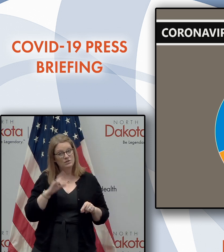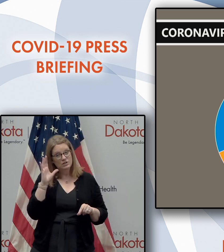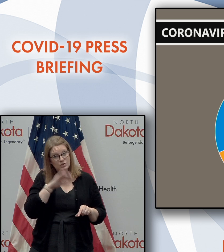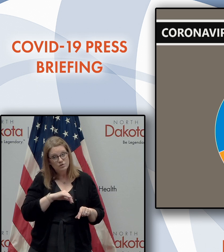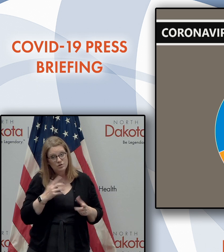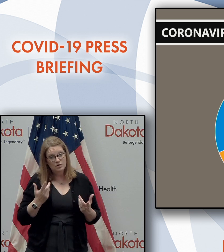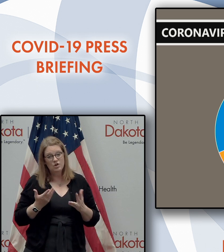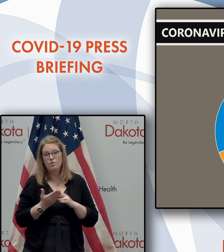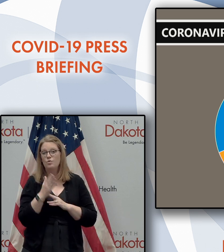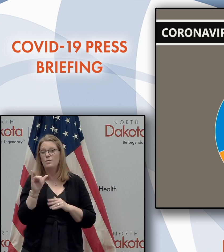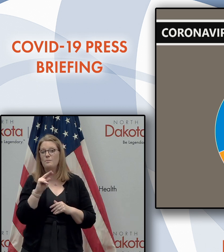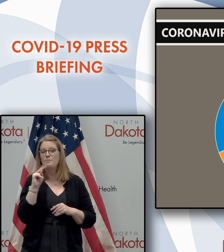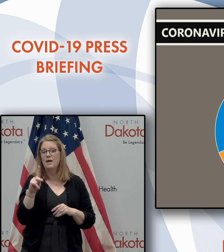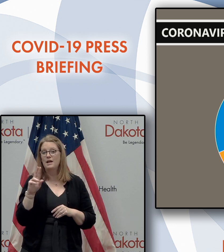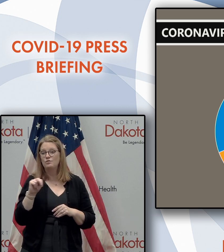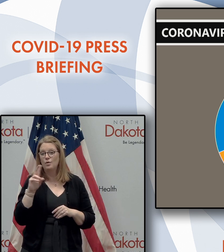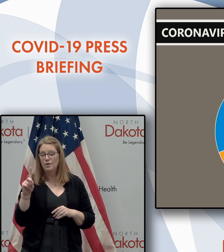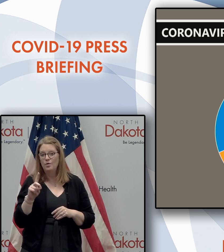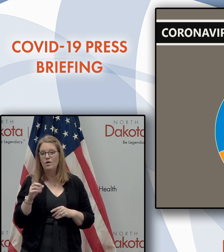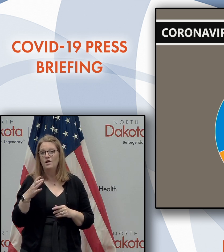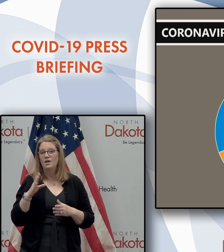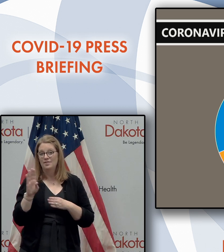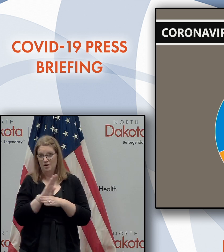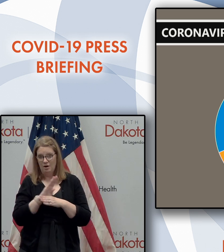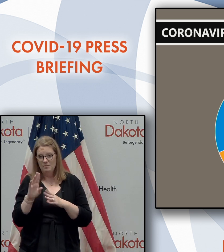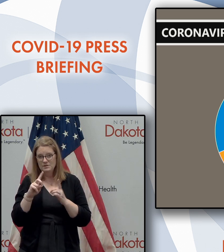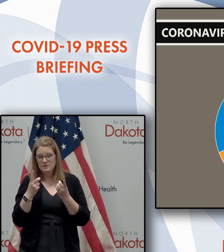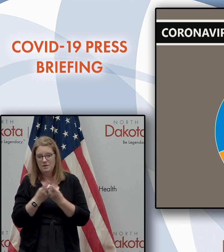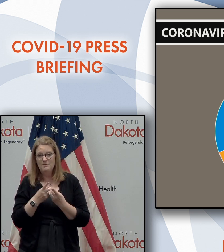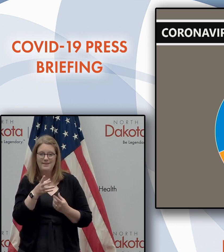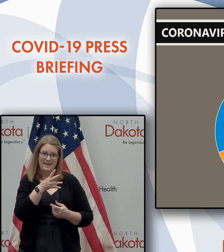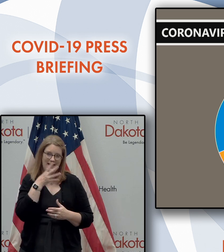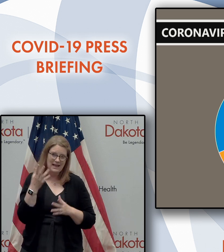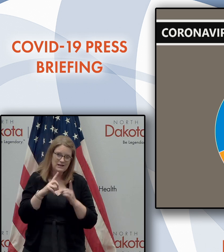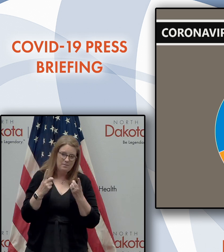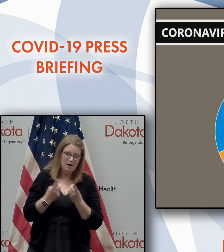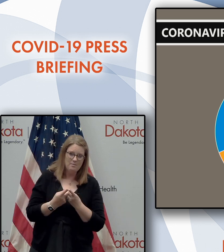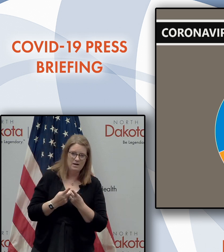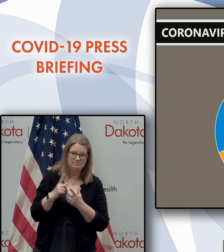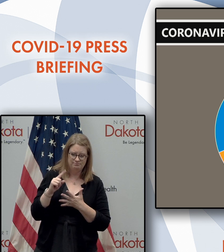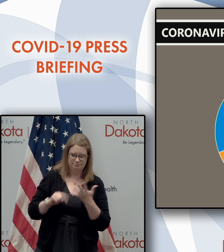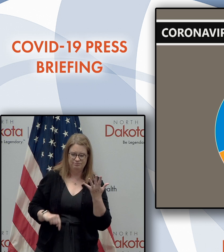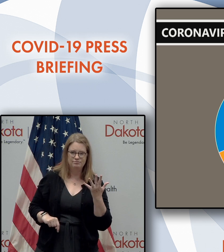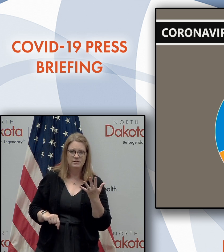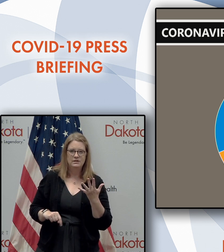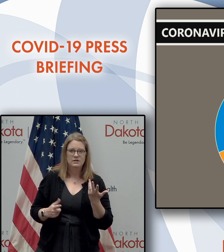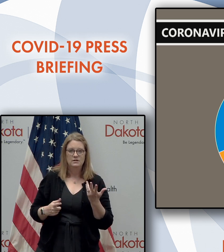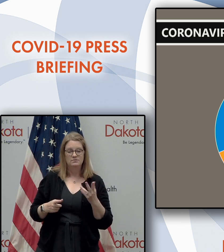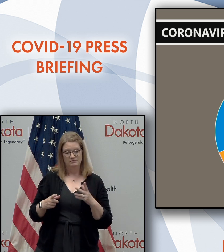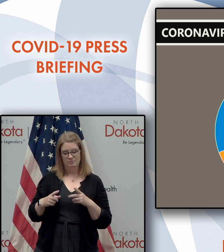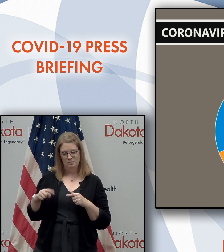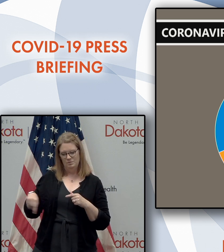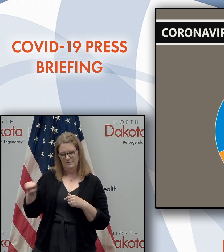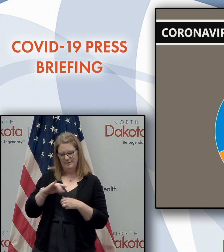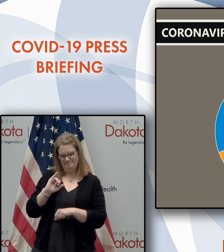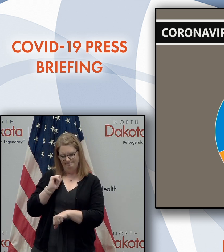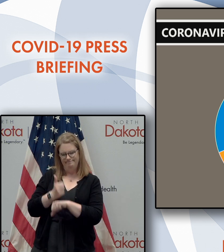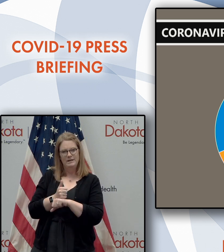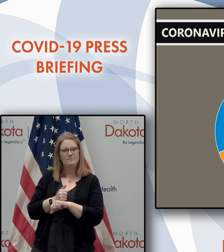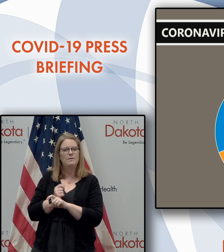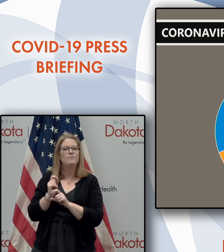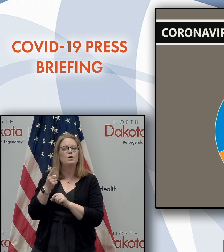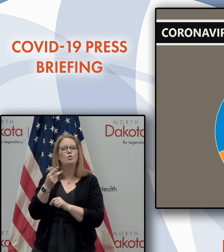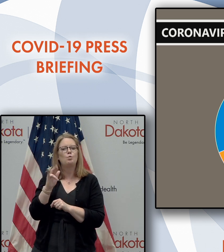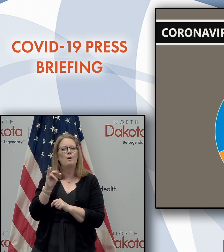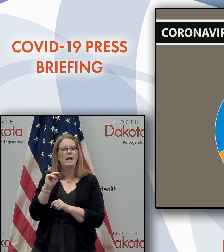that through the Bank of North Dakota, the Commerce Department, the Ag Department, and many others where we've had grants that are going out, that